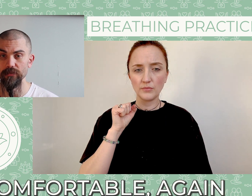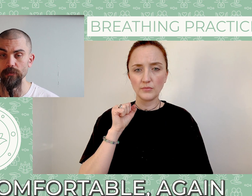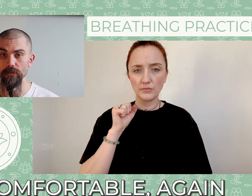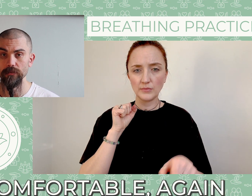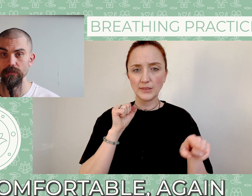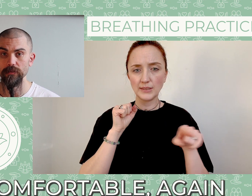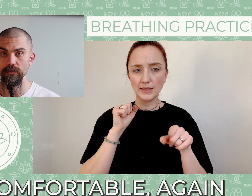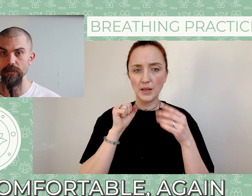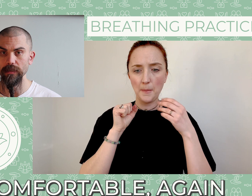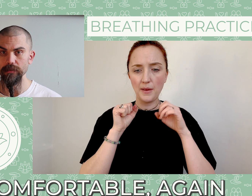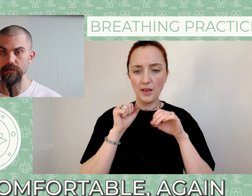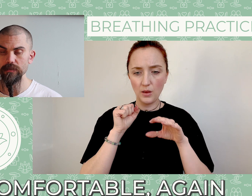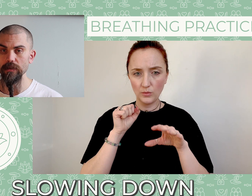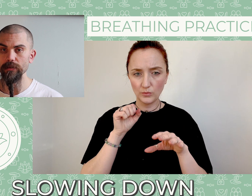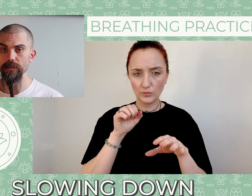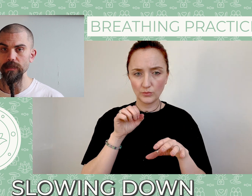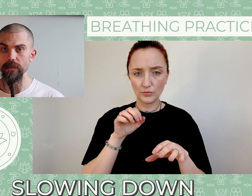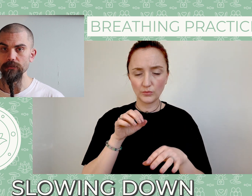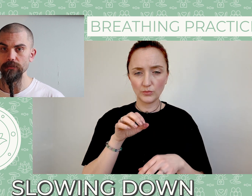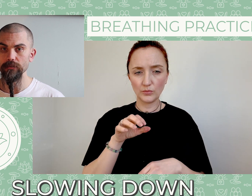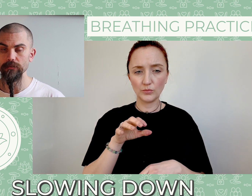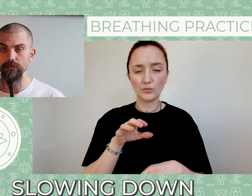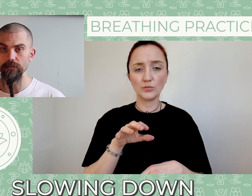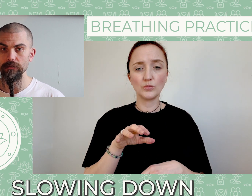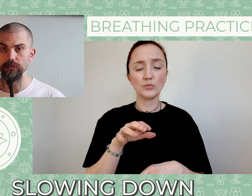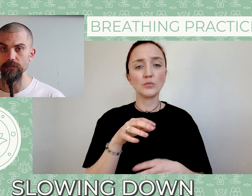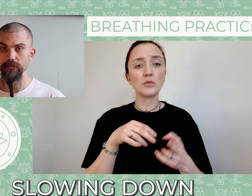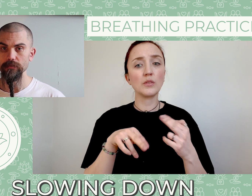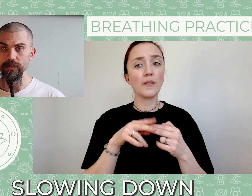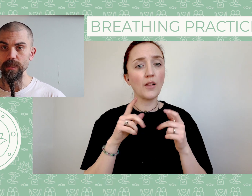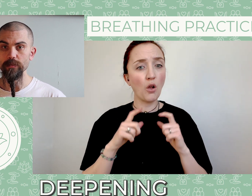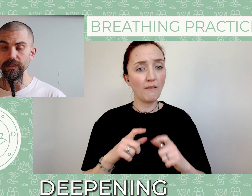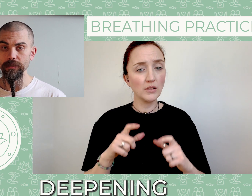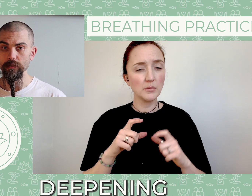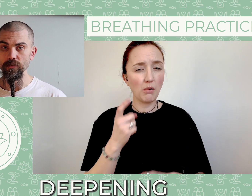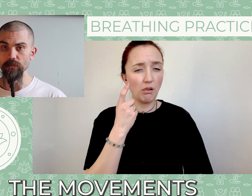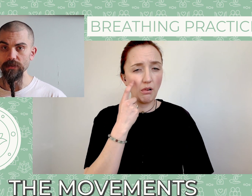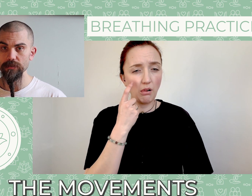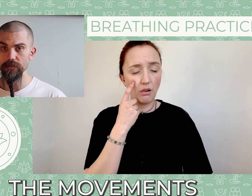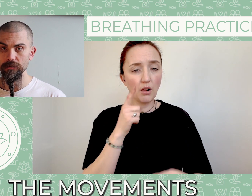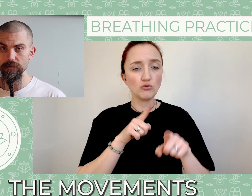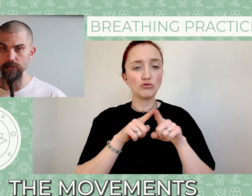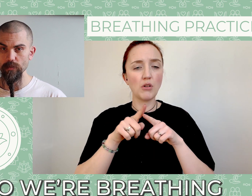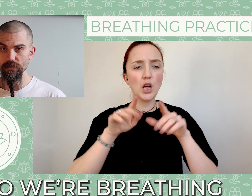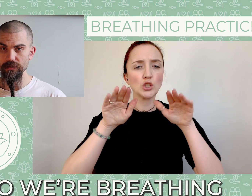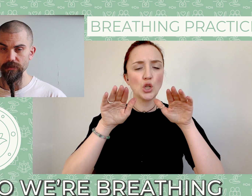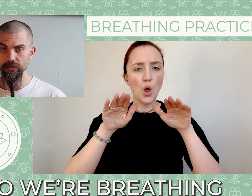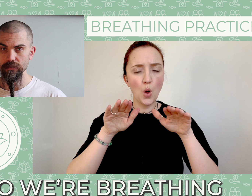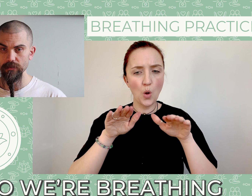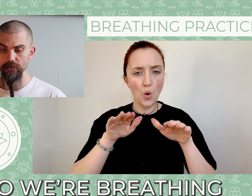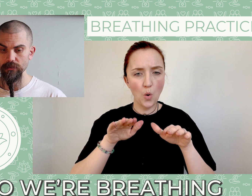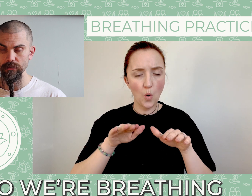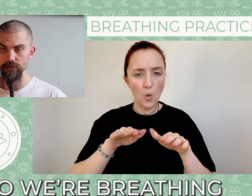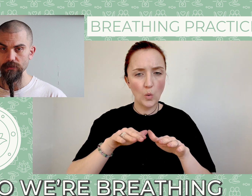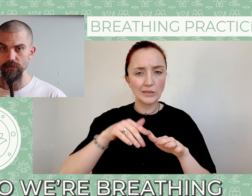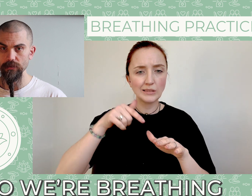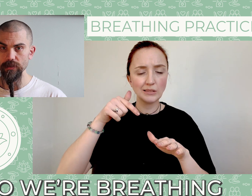And if it's comfortable, again, slowing down, deepening the movements. So we're